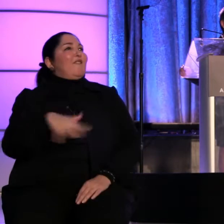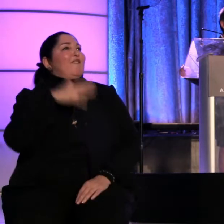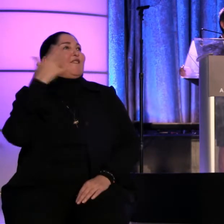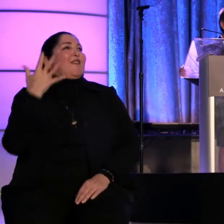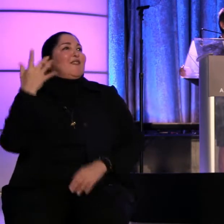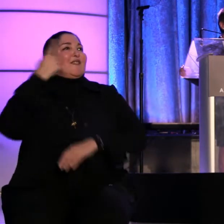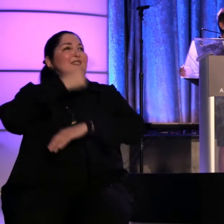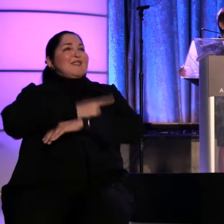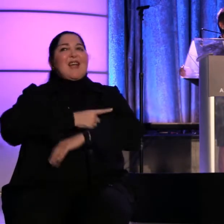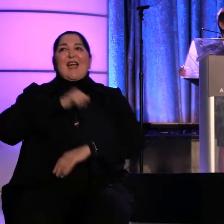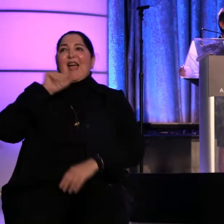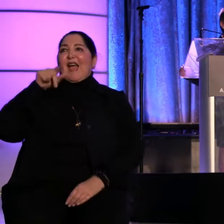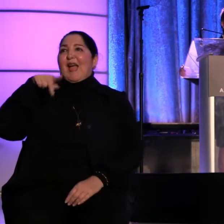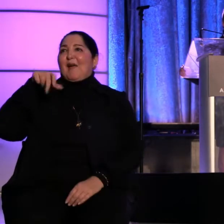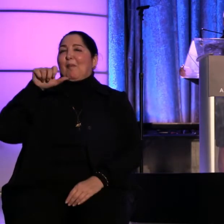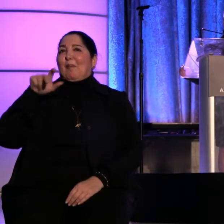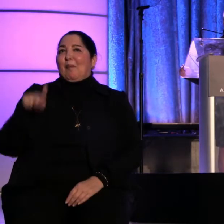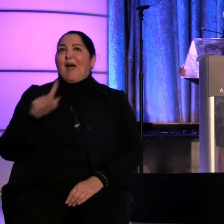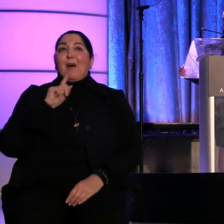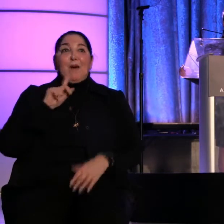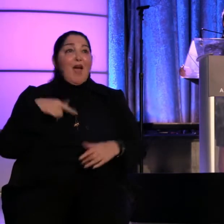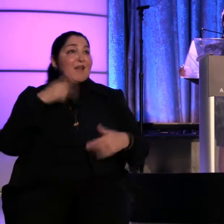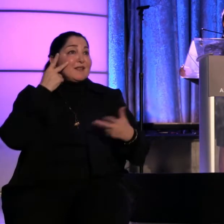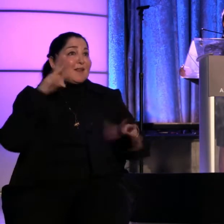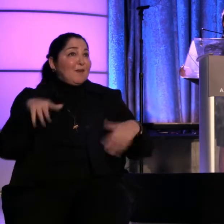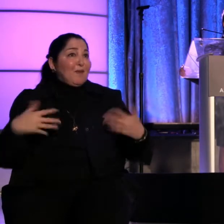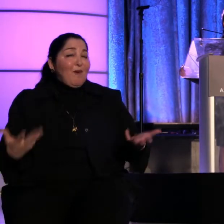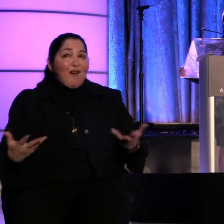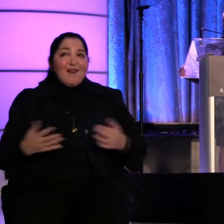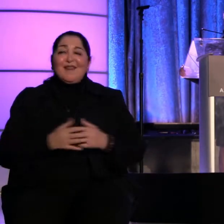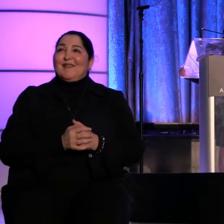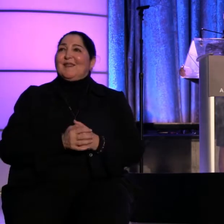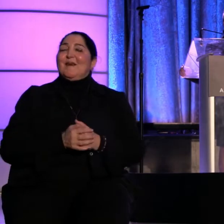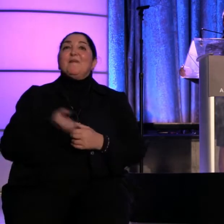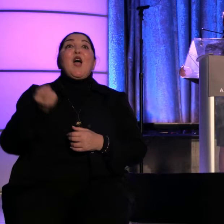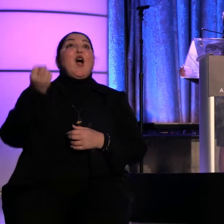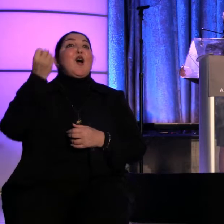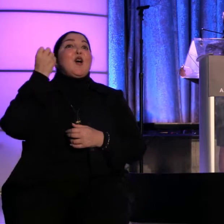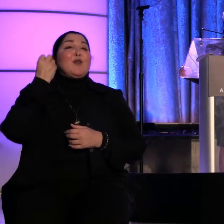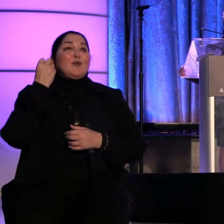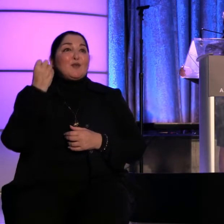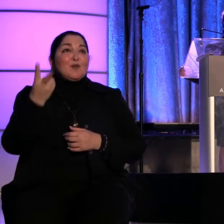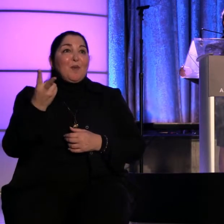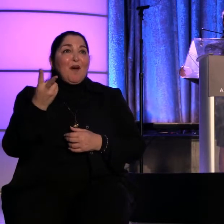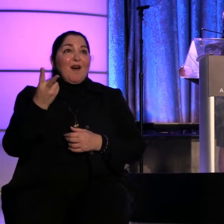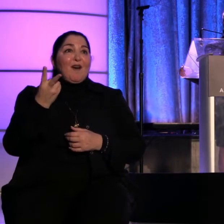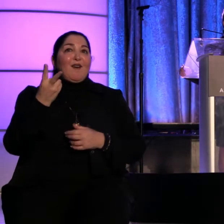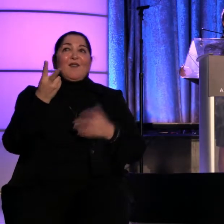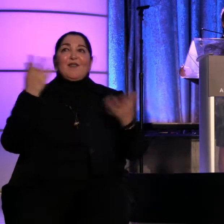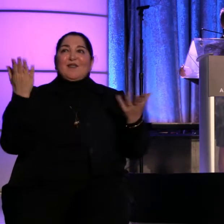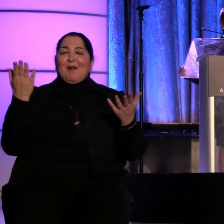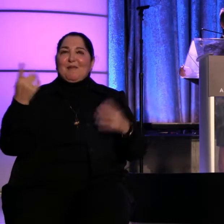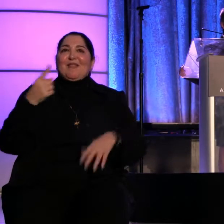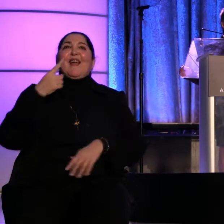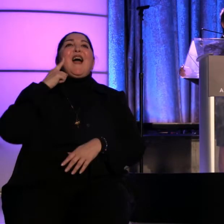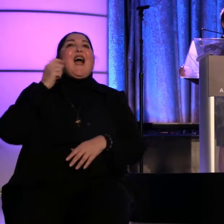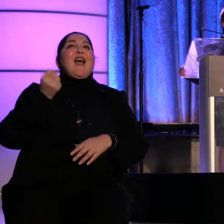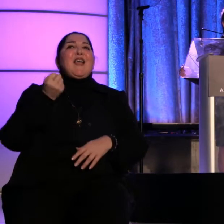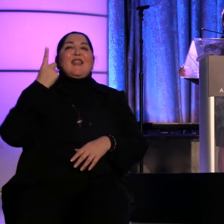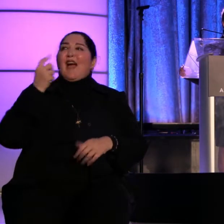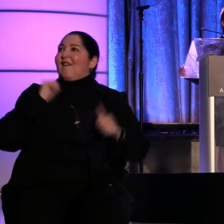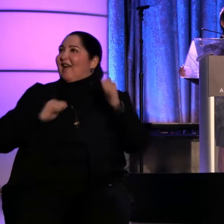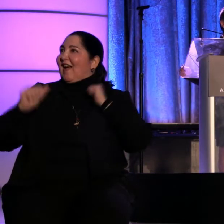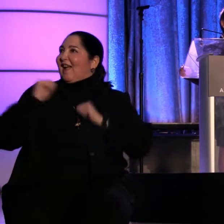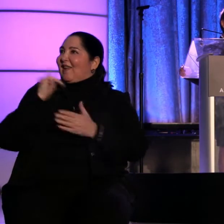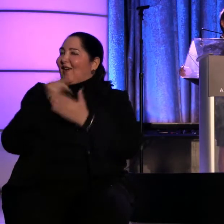5th day of APAP, this is what I did see. 12 goodbye hugs, 11 showcase